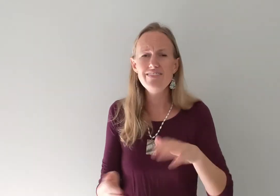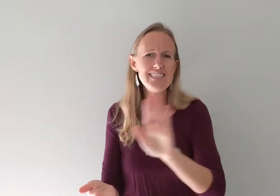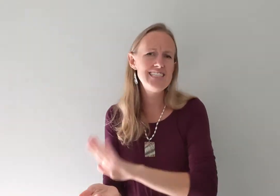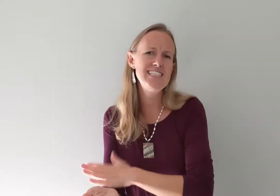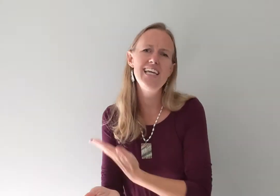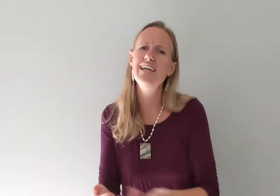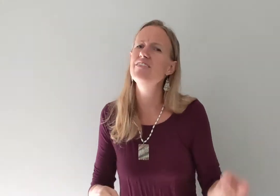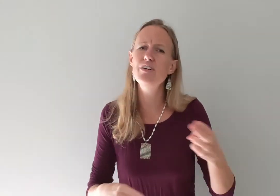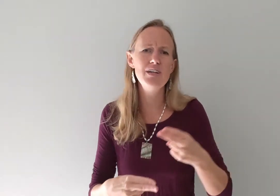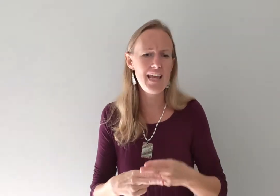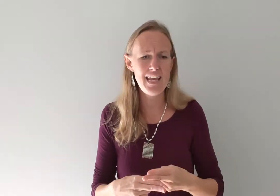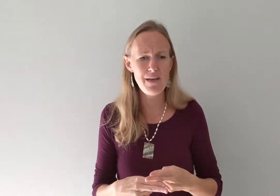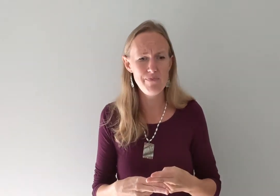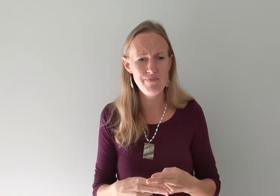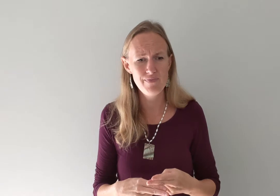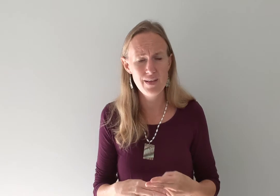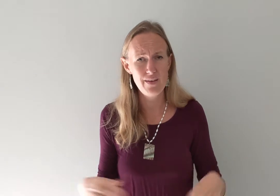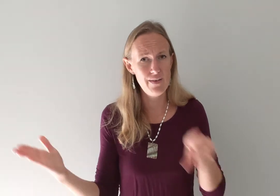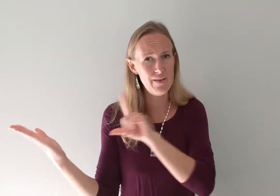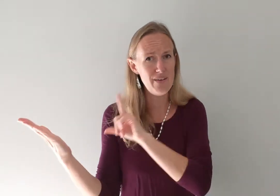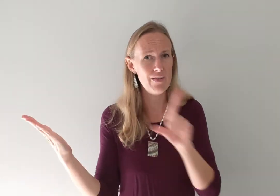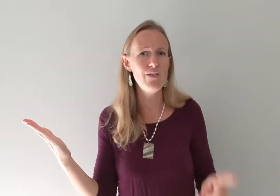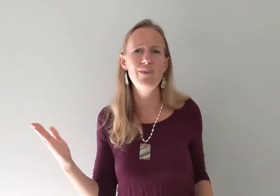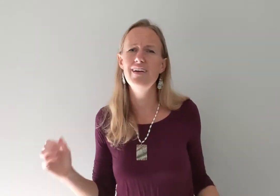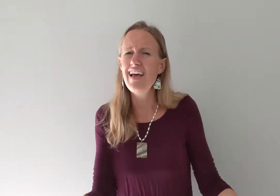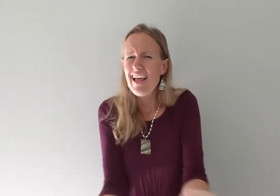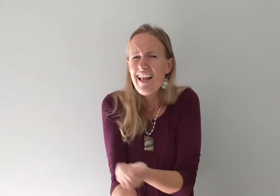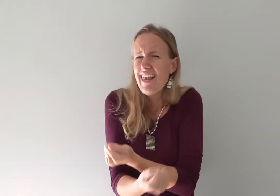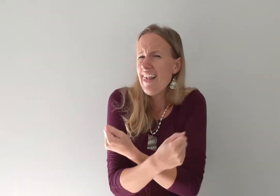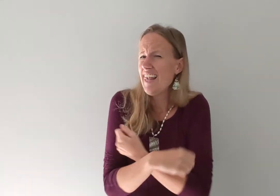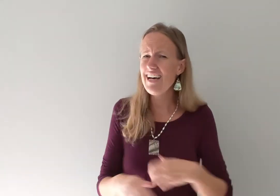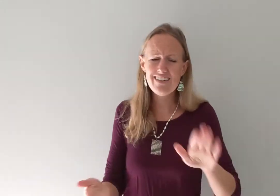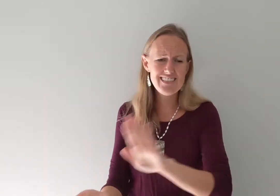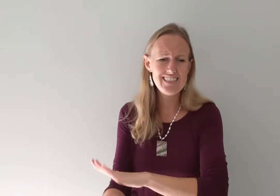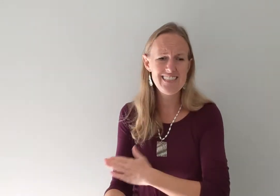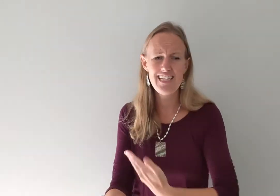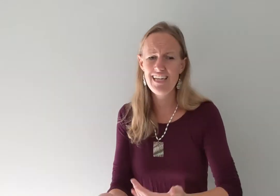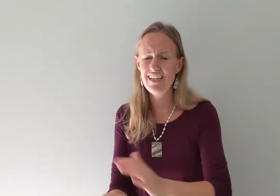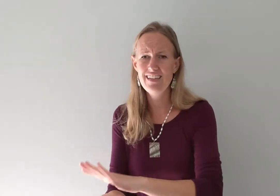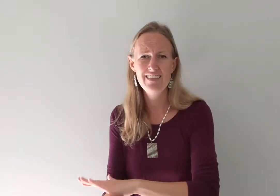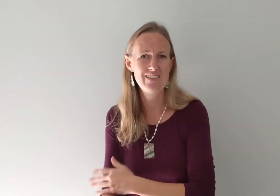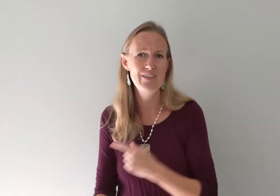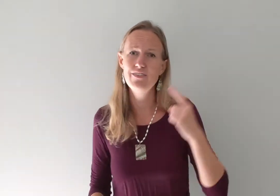to sing of your name, Lord. Love to sing for